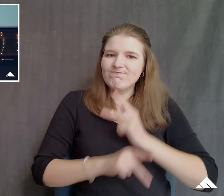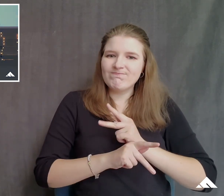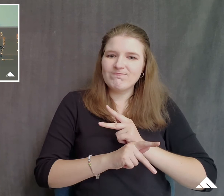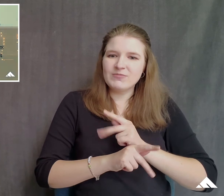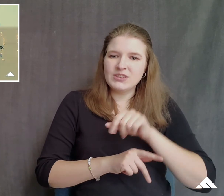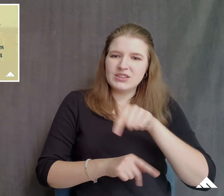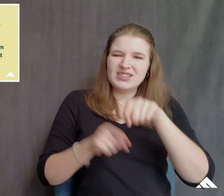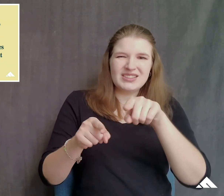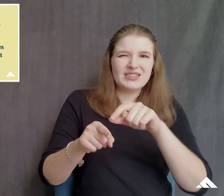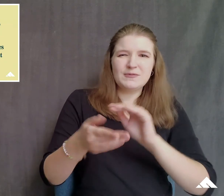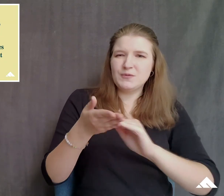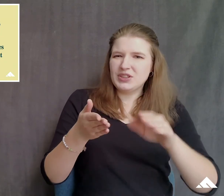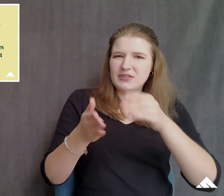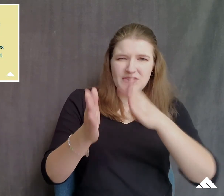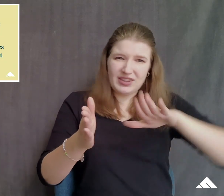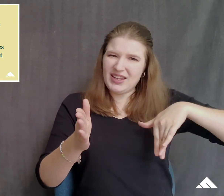unforgiven.